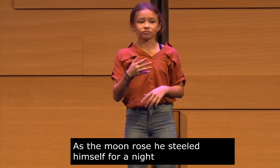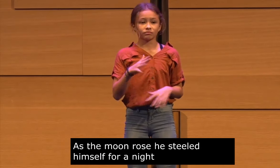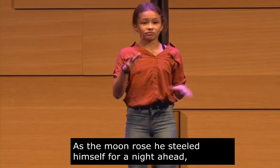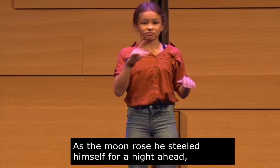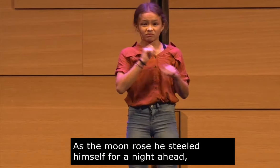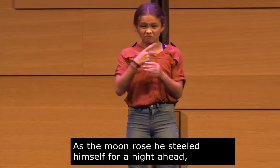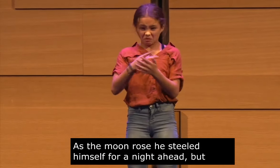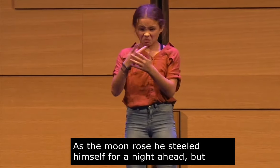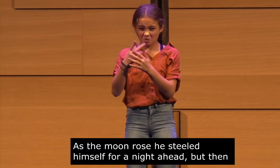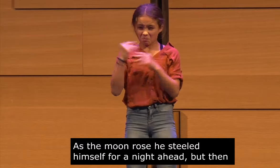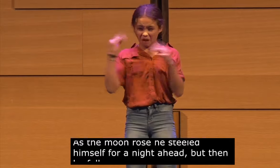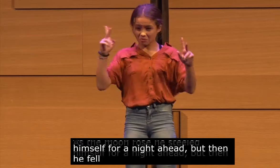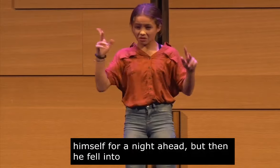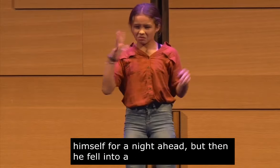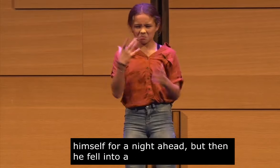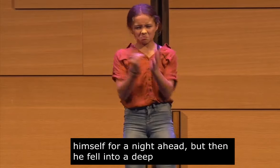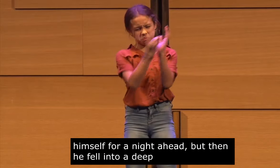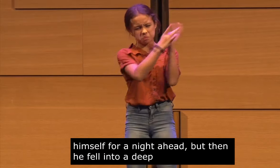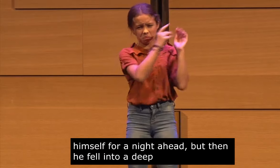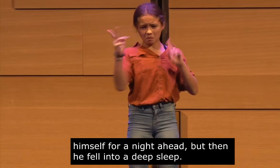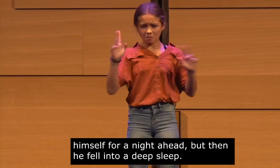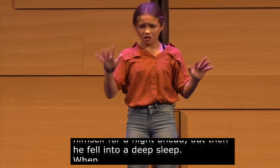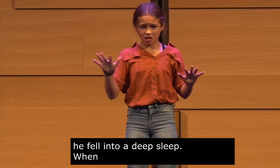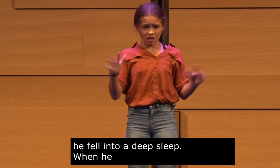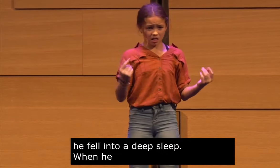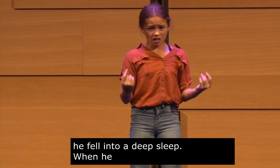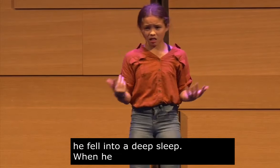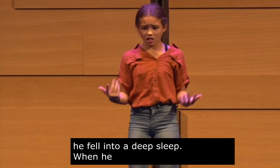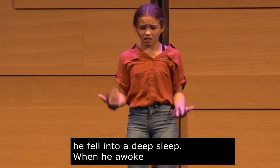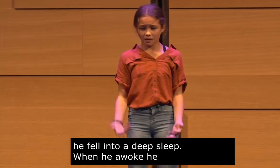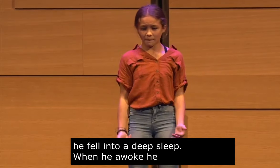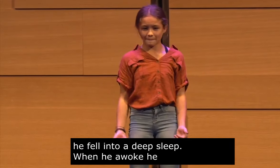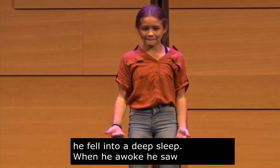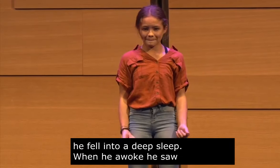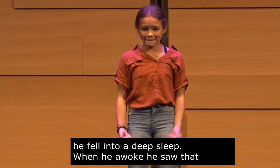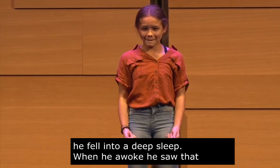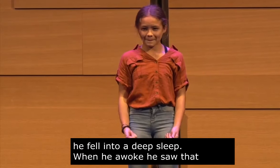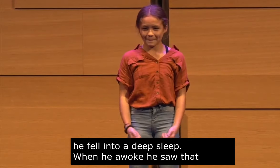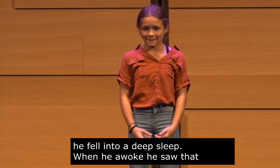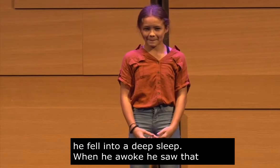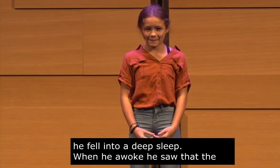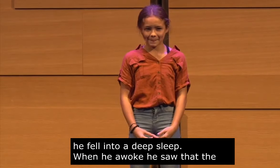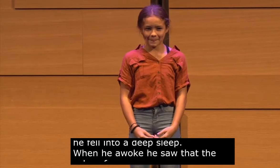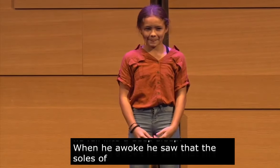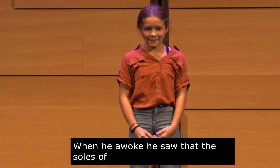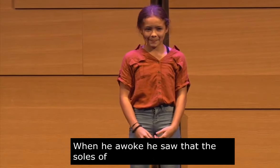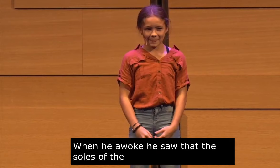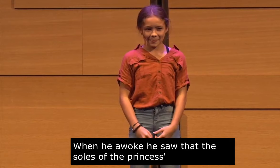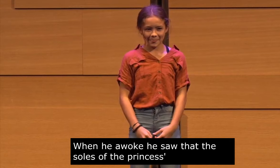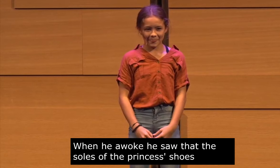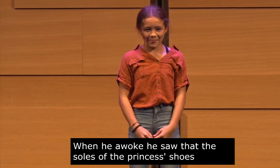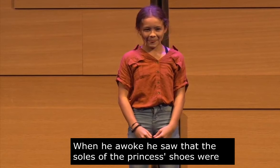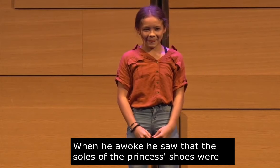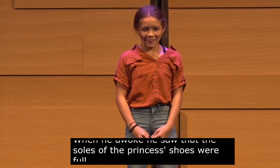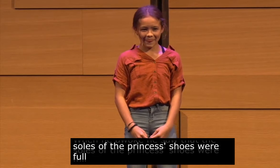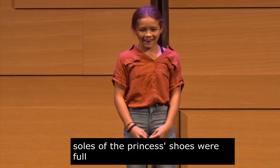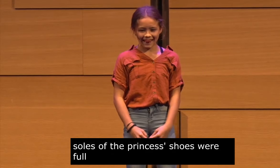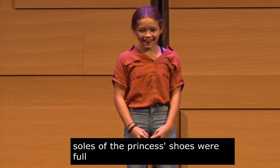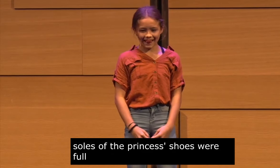sleep. When he awoke in the morning, he saw that the soles of the princess's shoes were full of holes, just as they had been danced in.